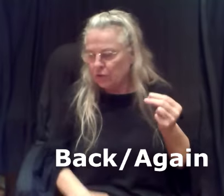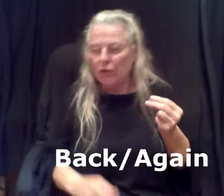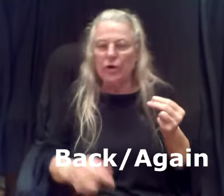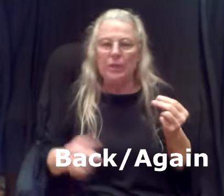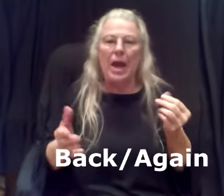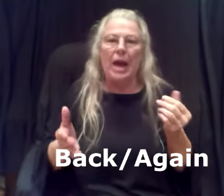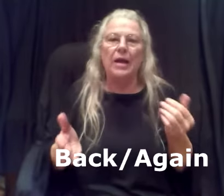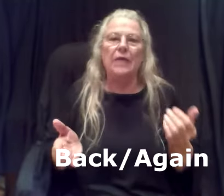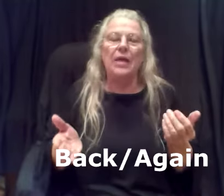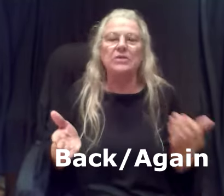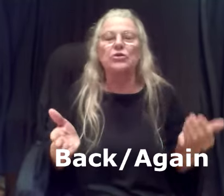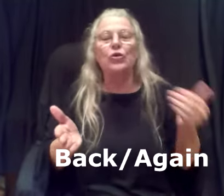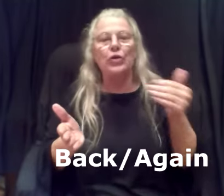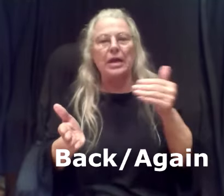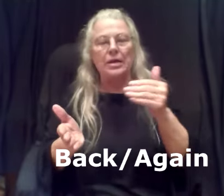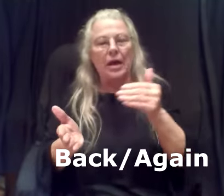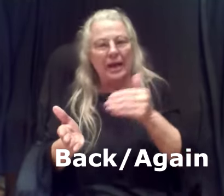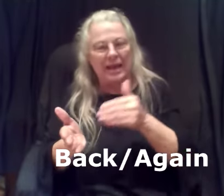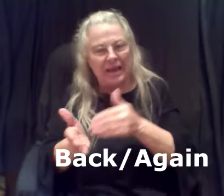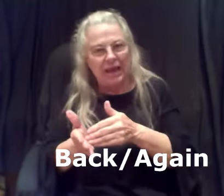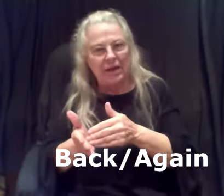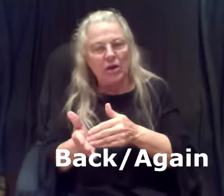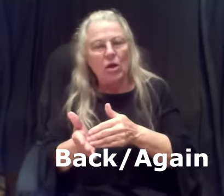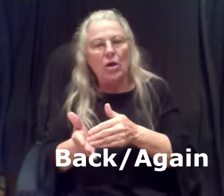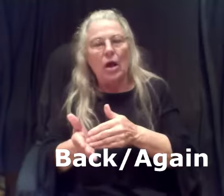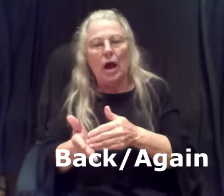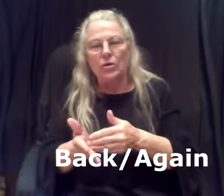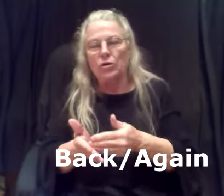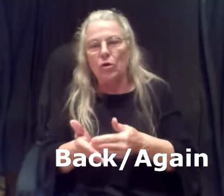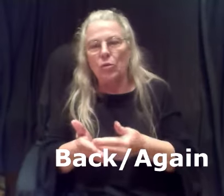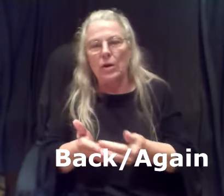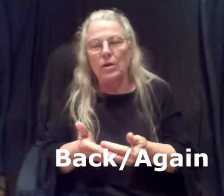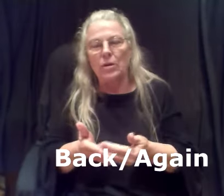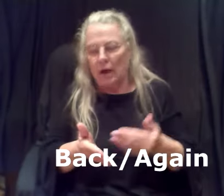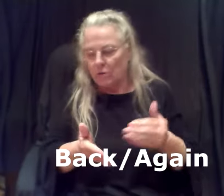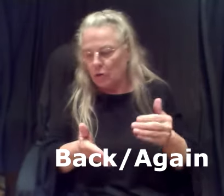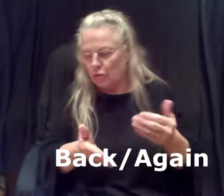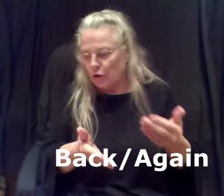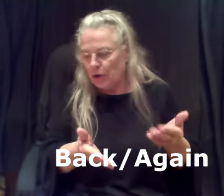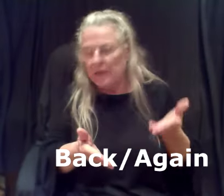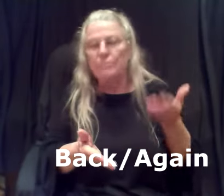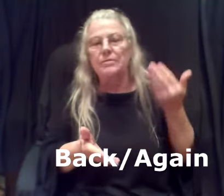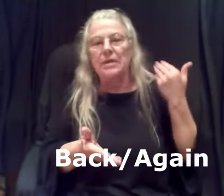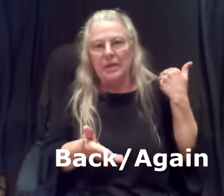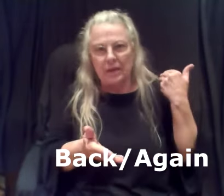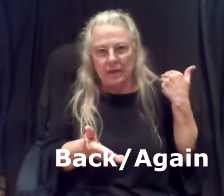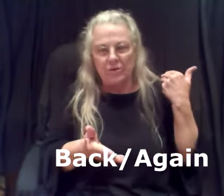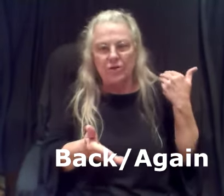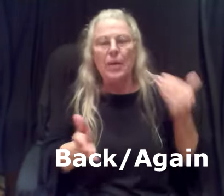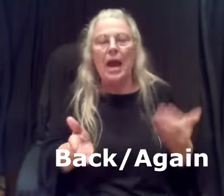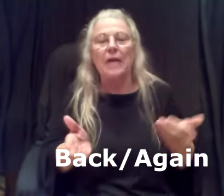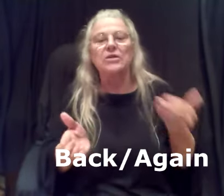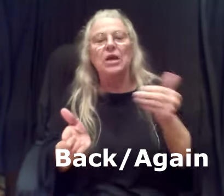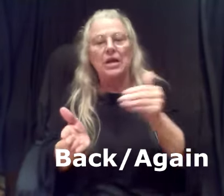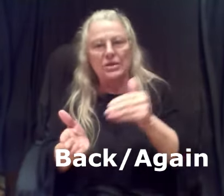Turning back, and that's turning again. You don't want to, no turning into the past. It's